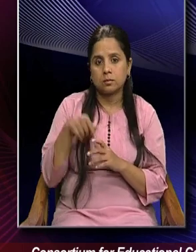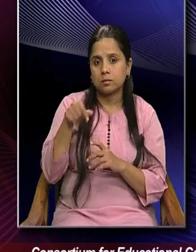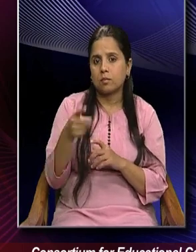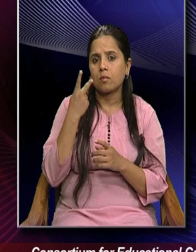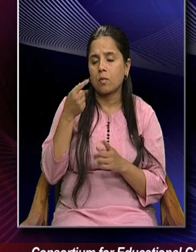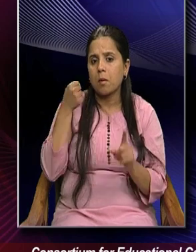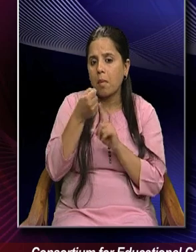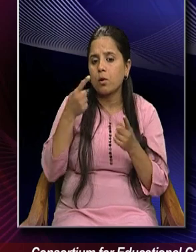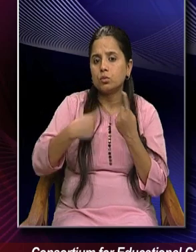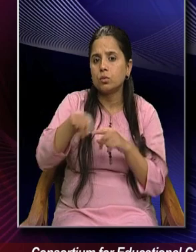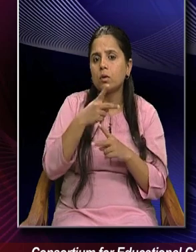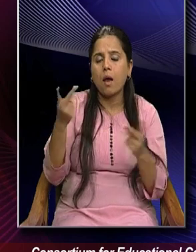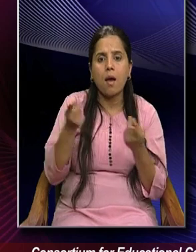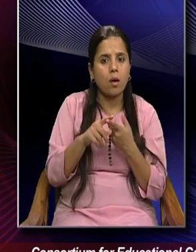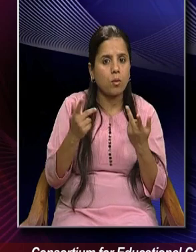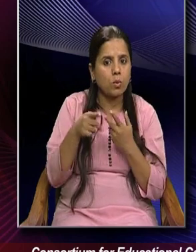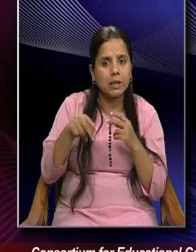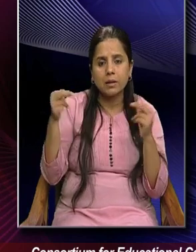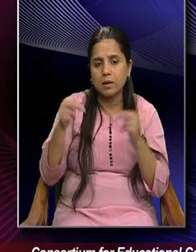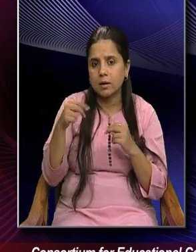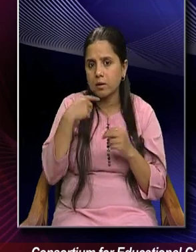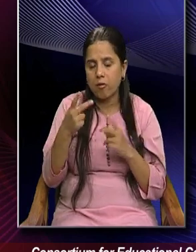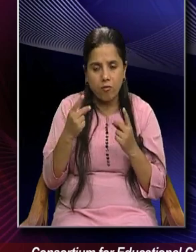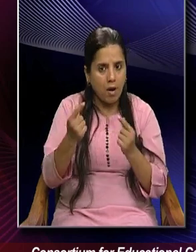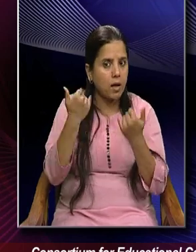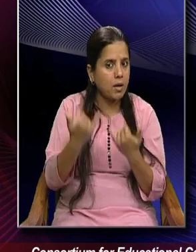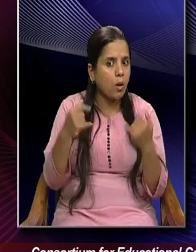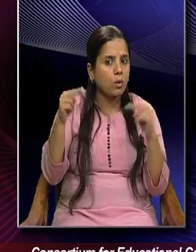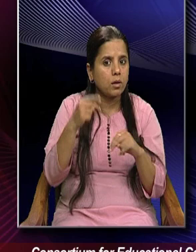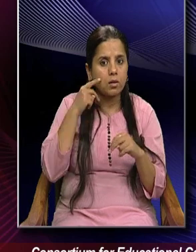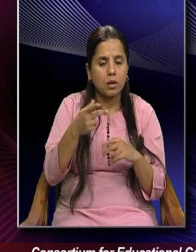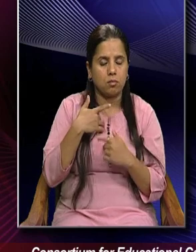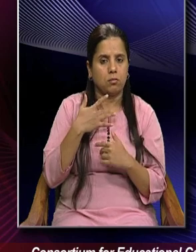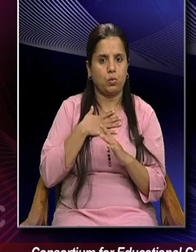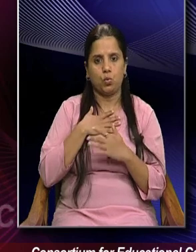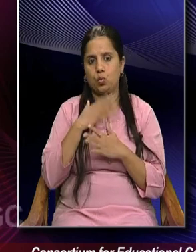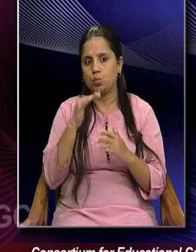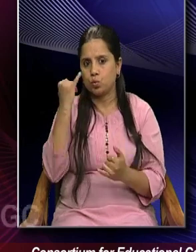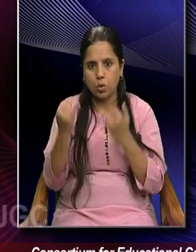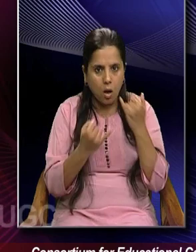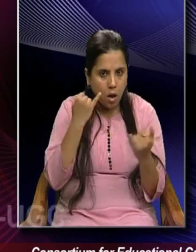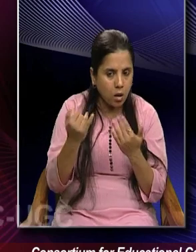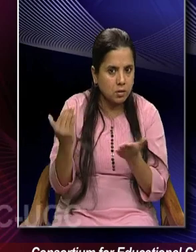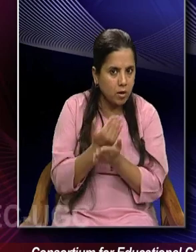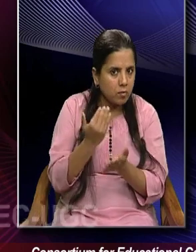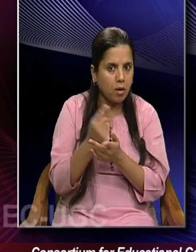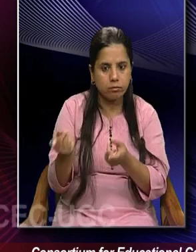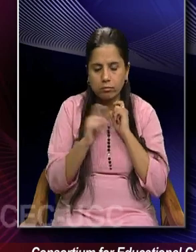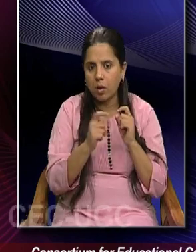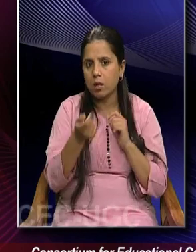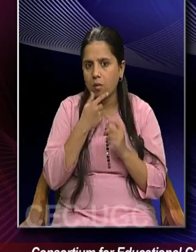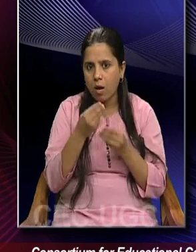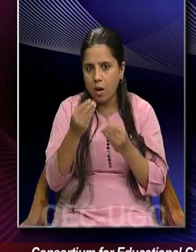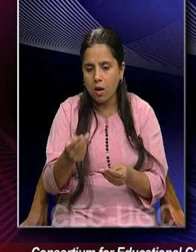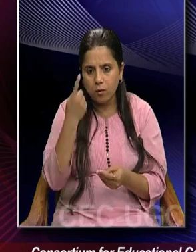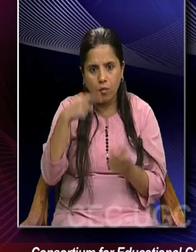impact of tsunami was impact and needs. The immediate need were overwhelming. Search and rescue, medicine, attention